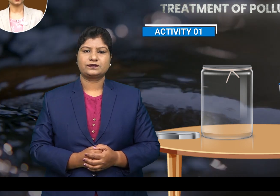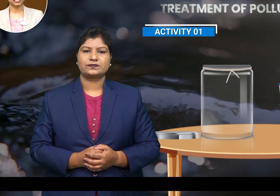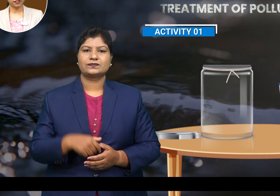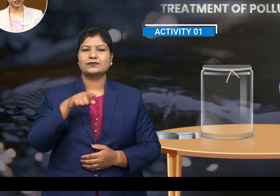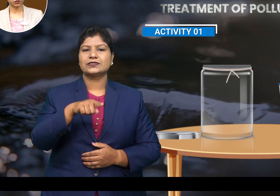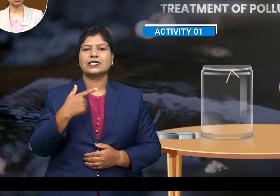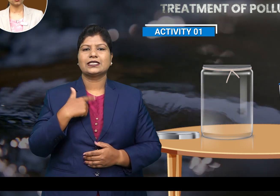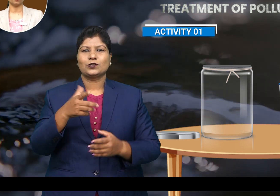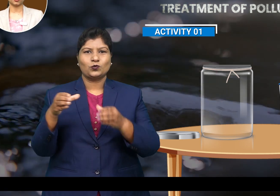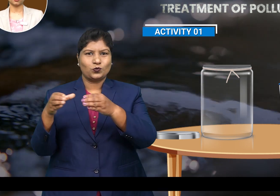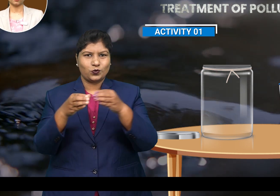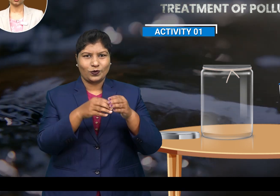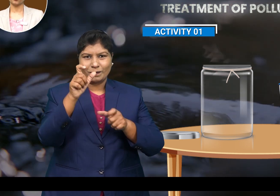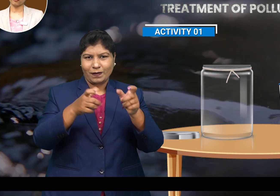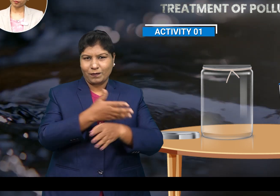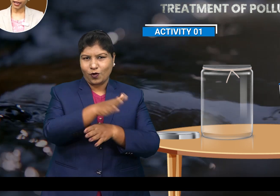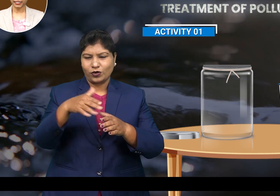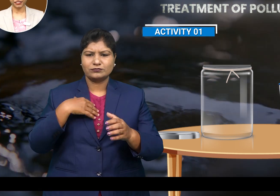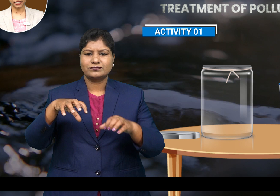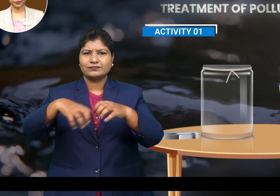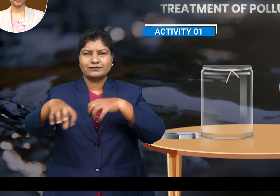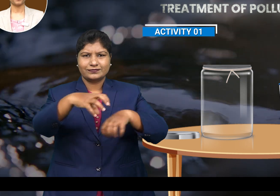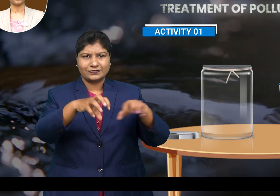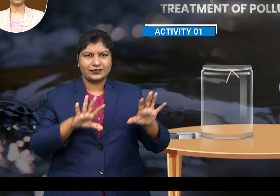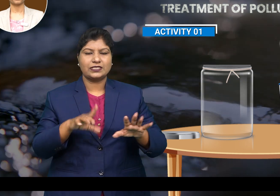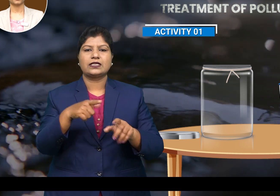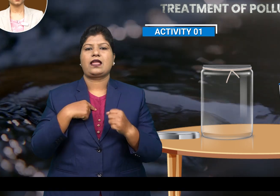Divide yourself into groups to perform the activity.